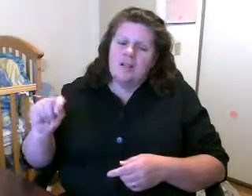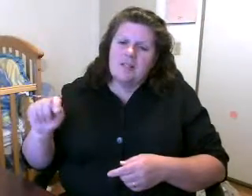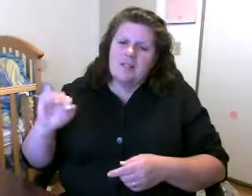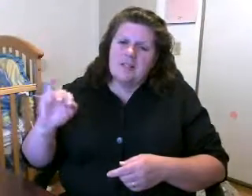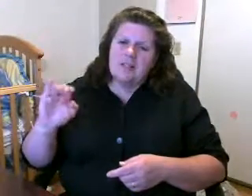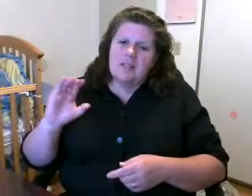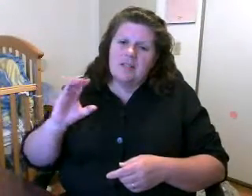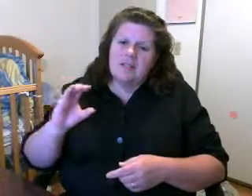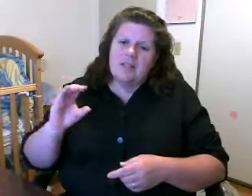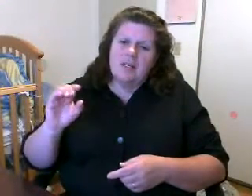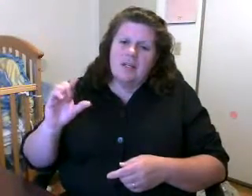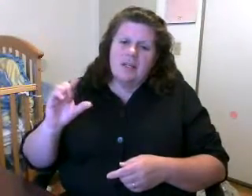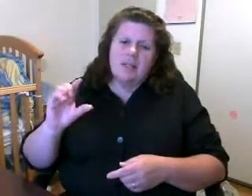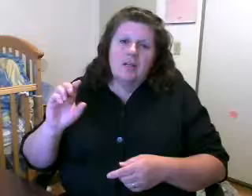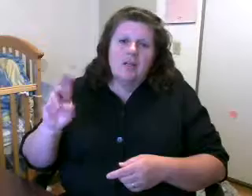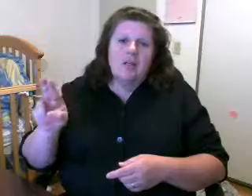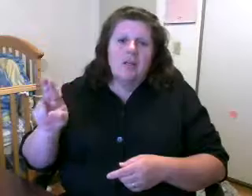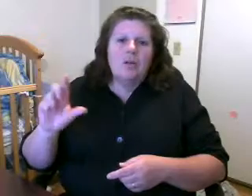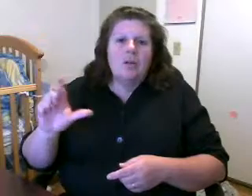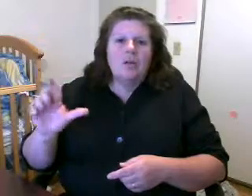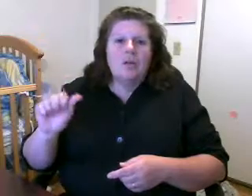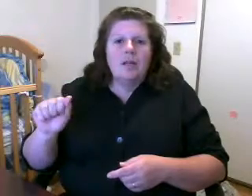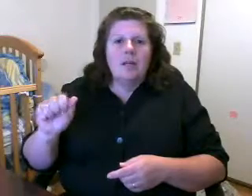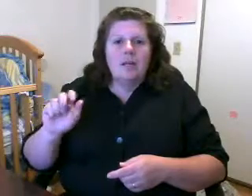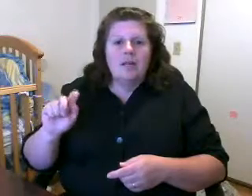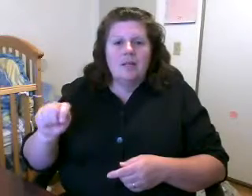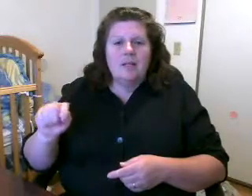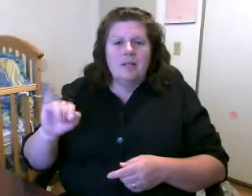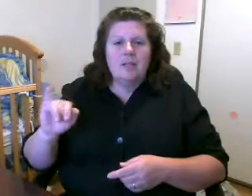incorporation, using discourse boundaries,